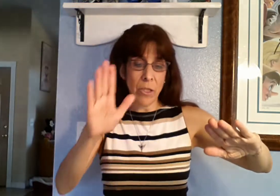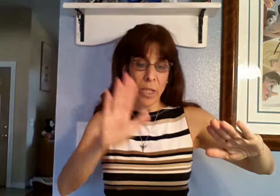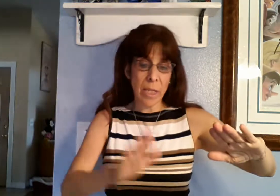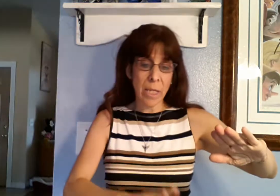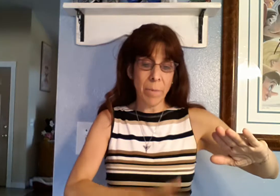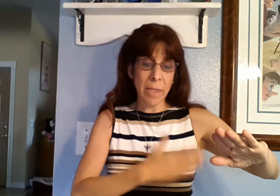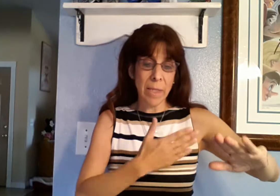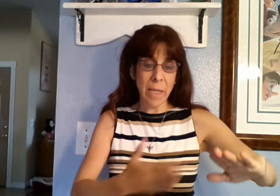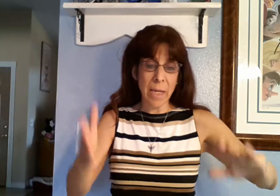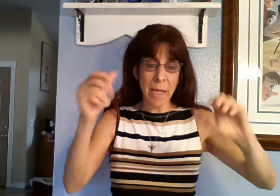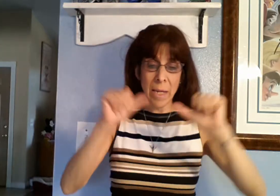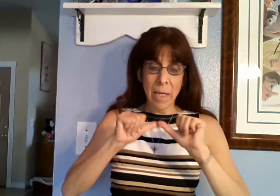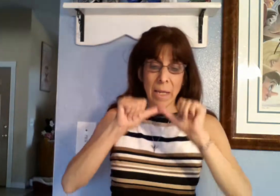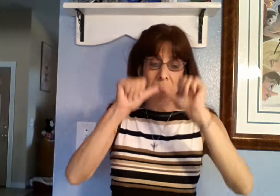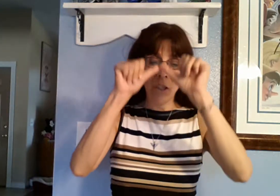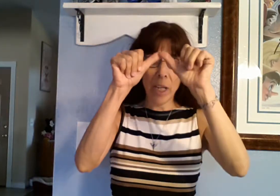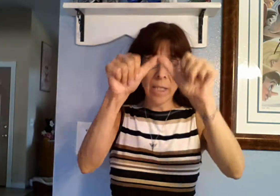Just keep listening.